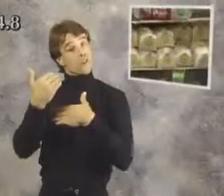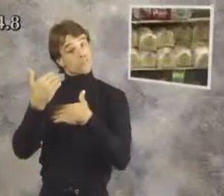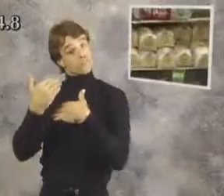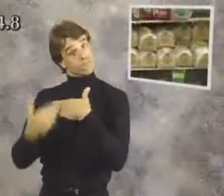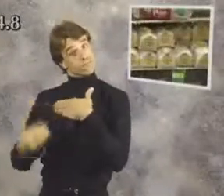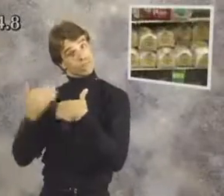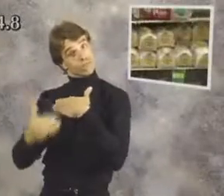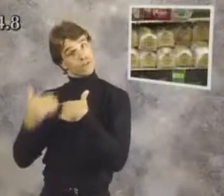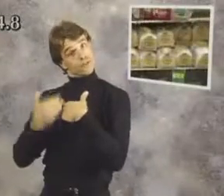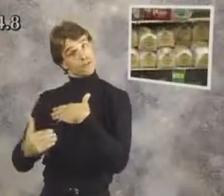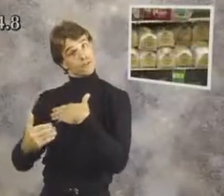Bread.